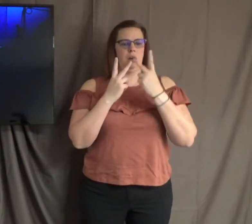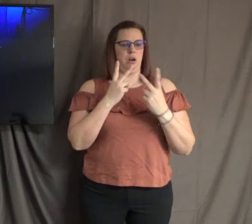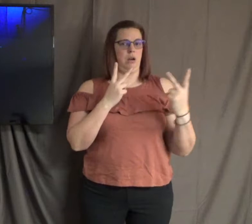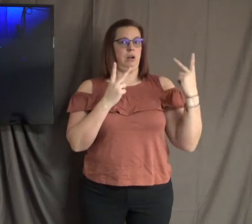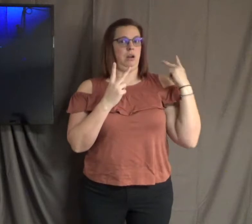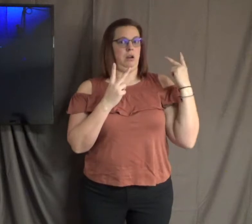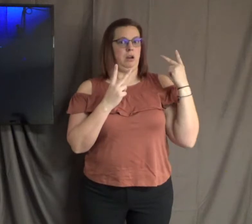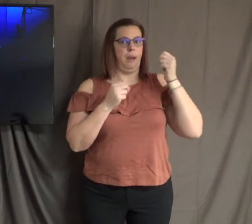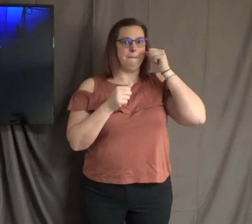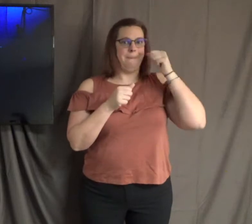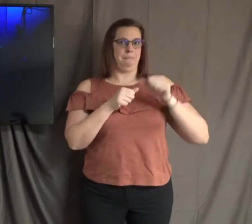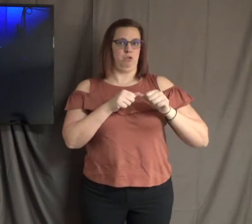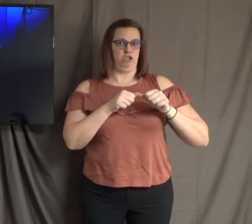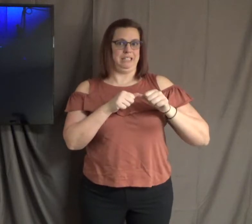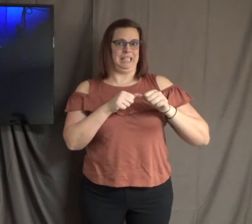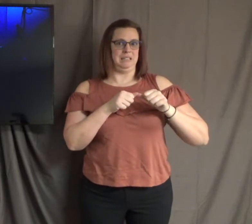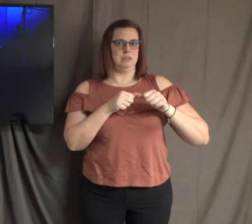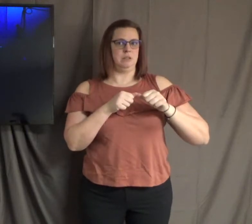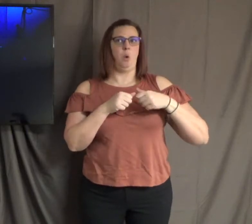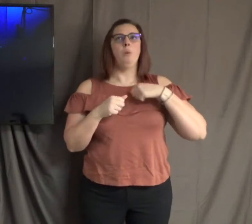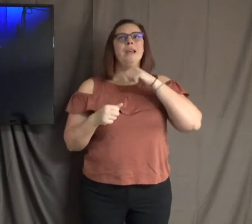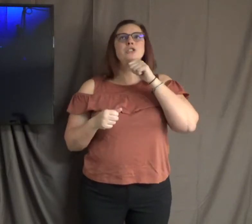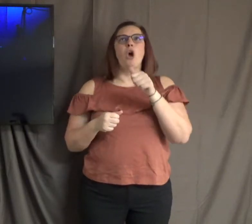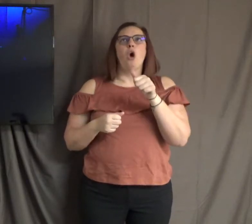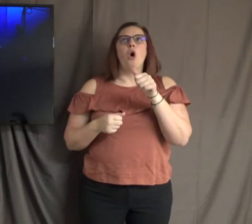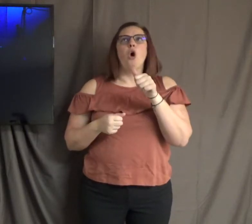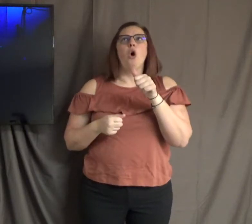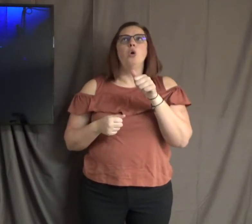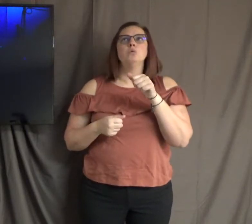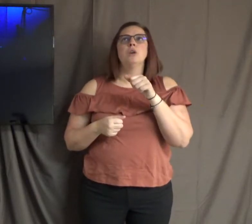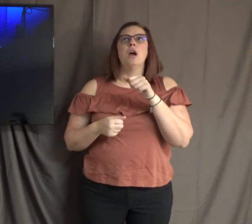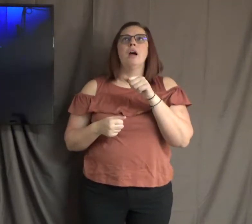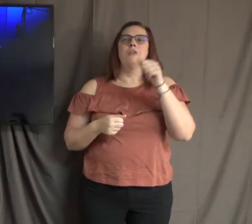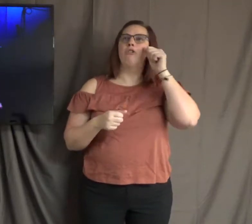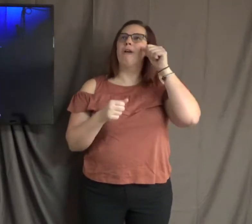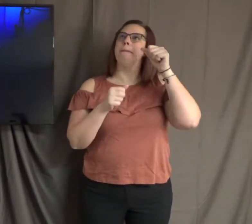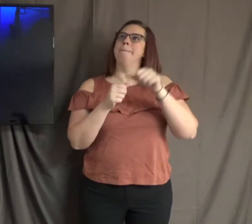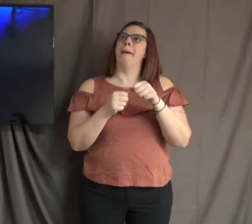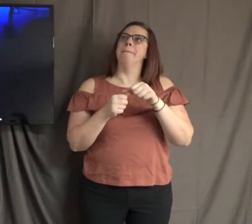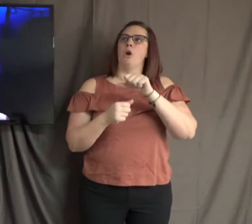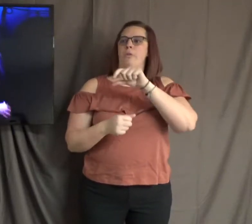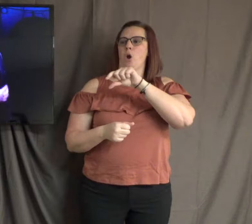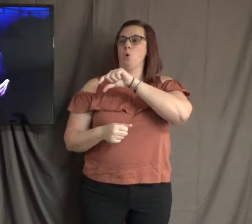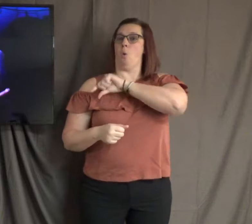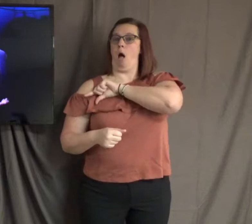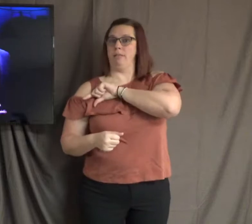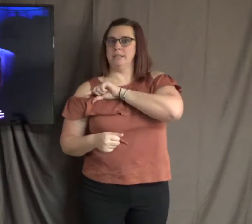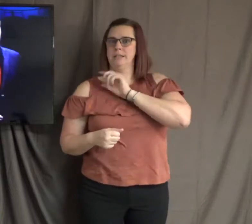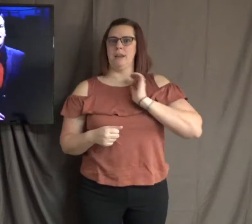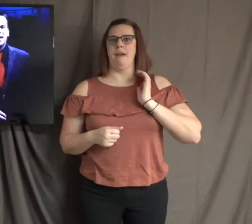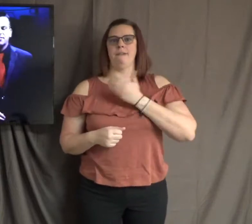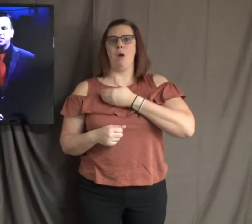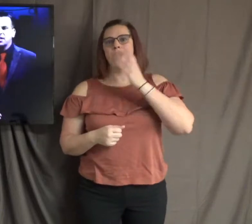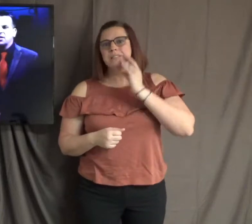apt to just remember the quality of our experiences, the quality of our relationships, the quality of our lives.